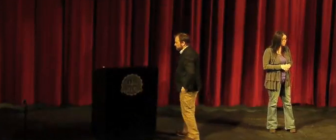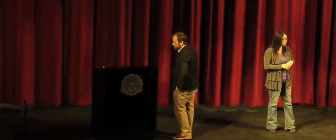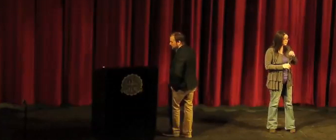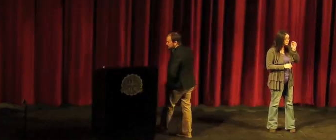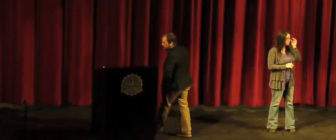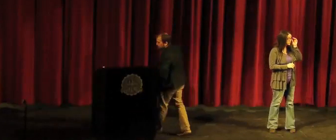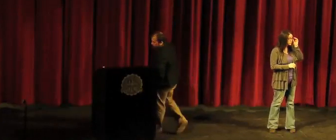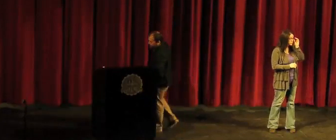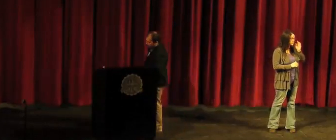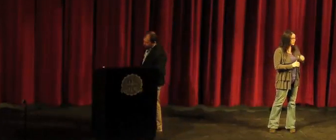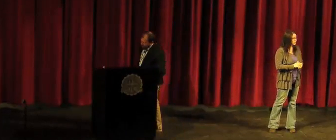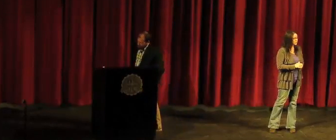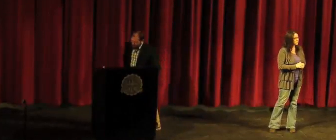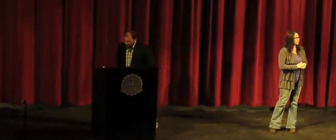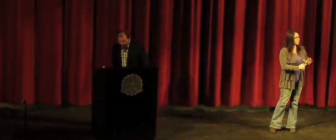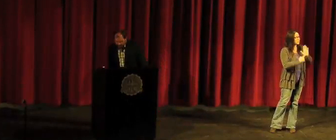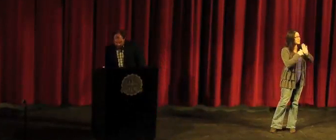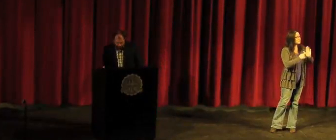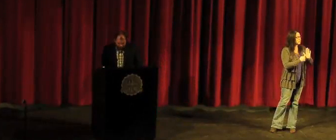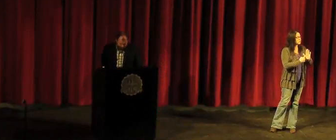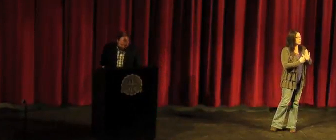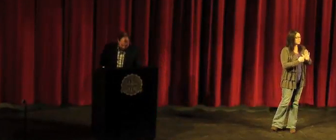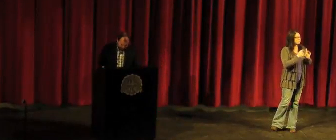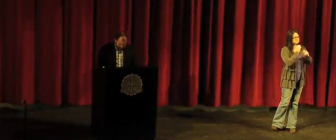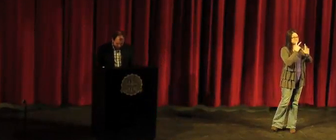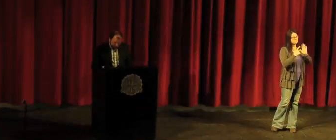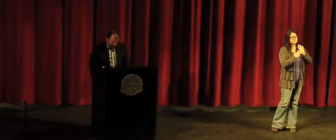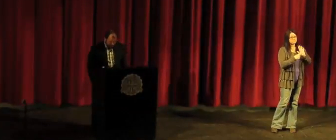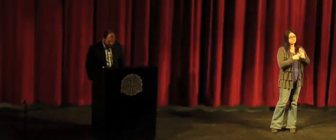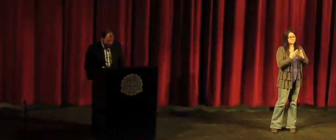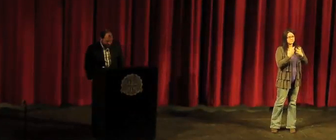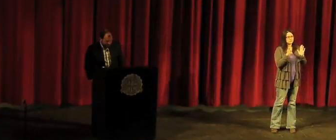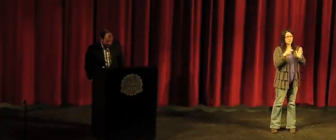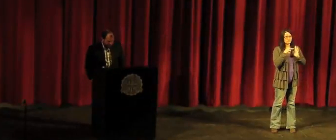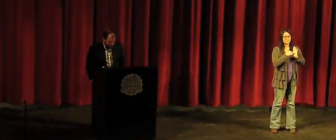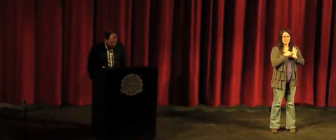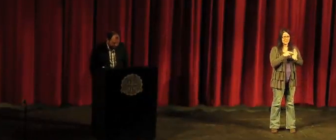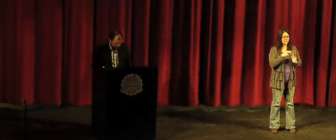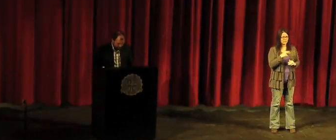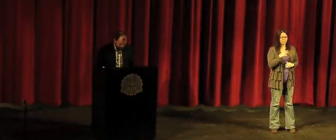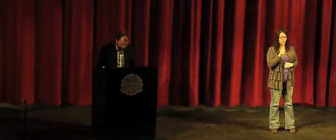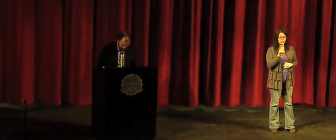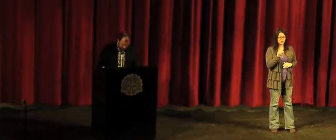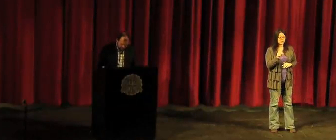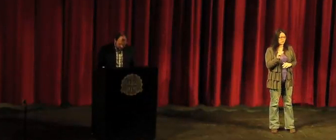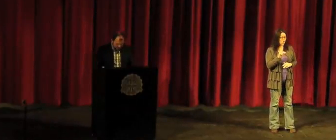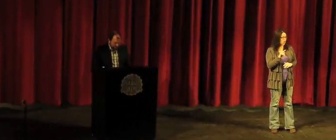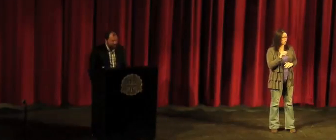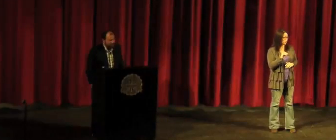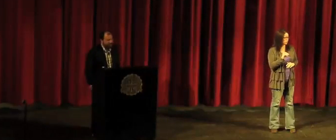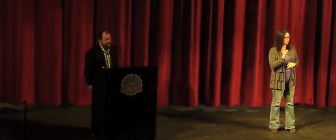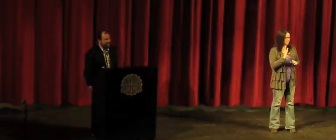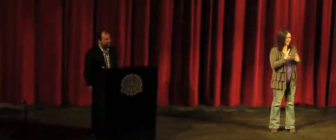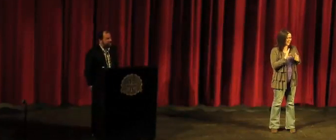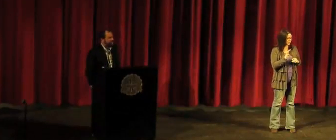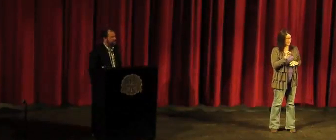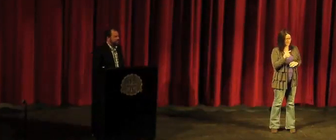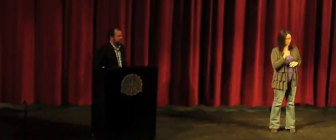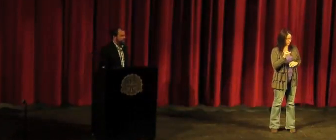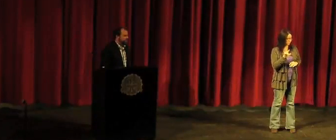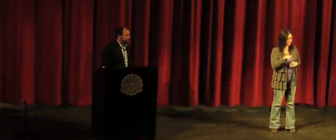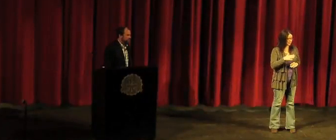There's an illustration of this I ran across in General Stanley McChrystal's autobiography called My Share of the